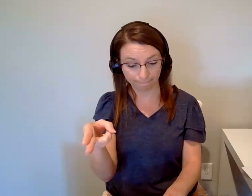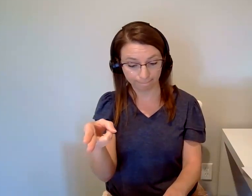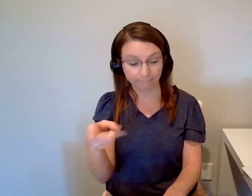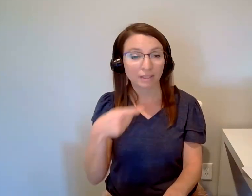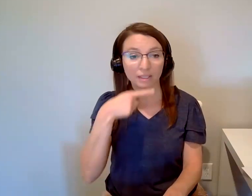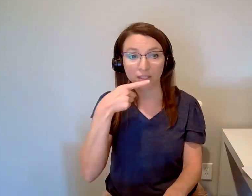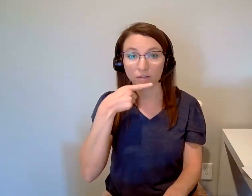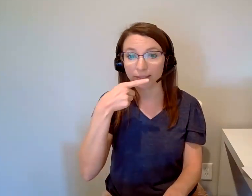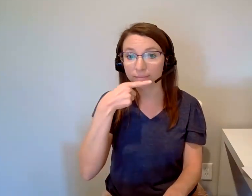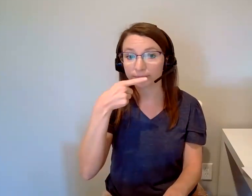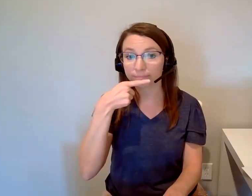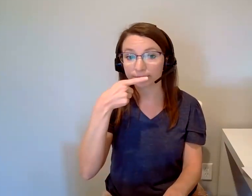hearing,